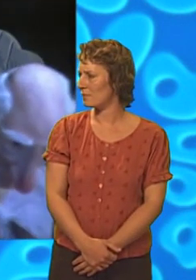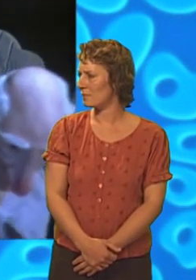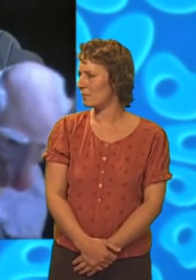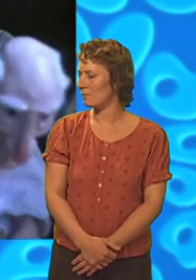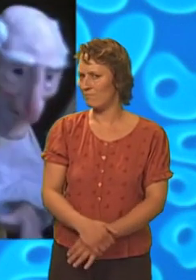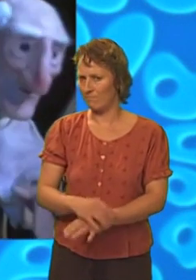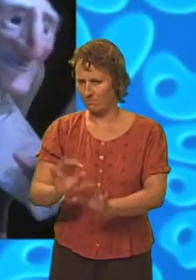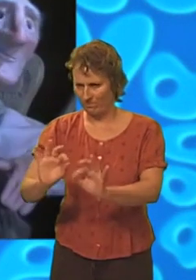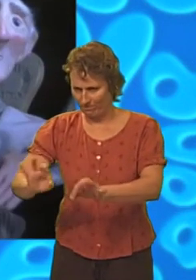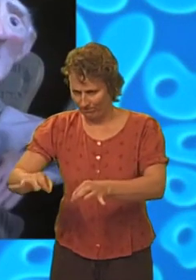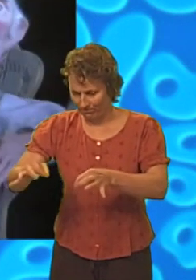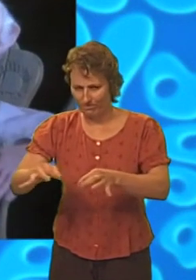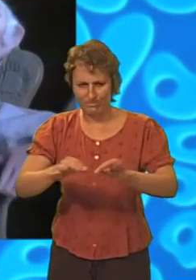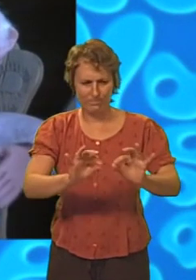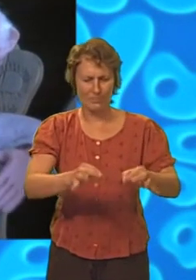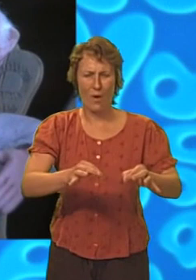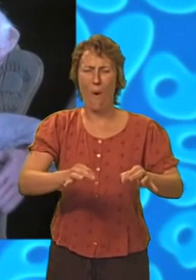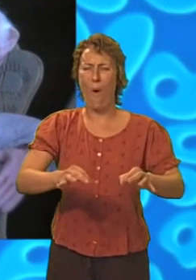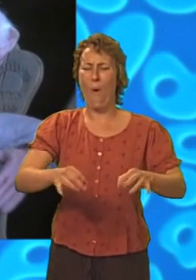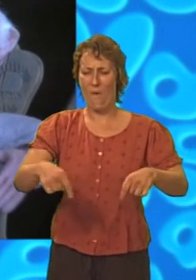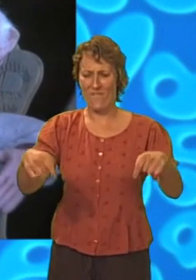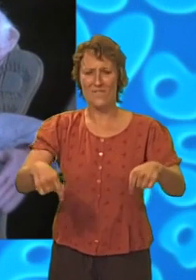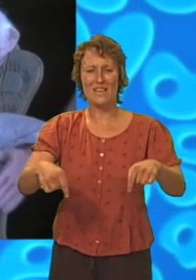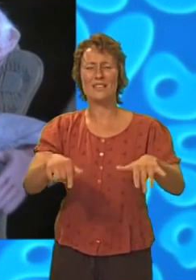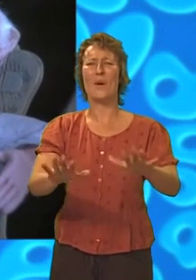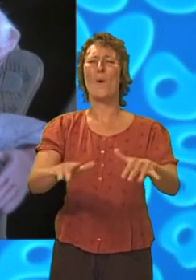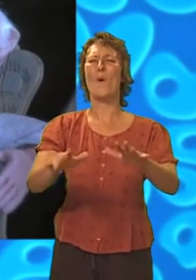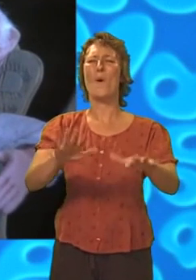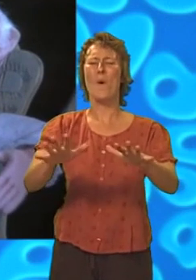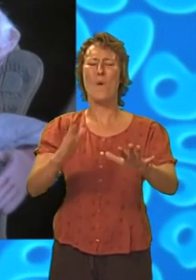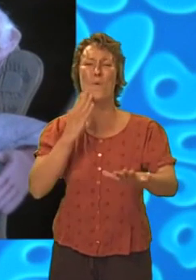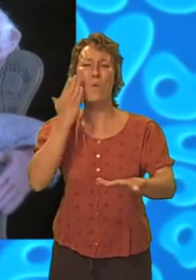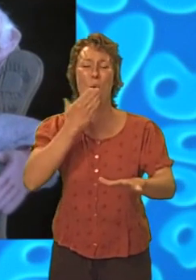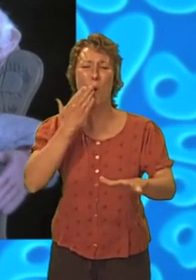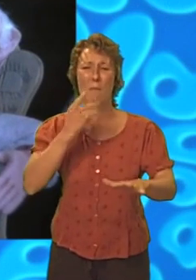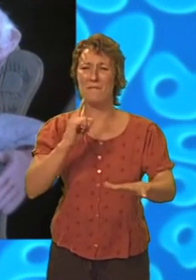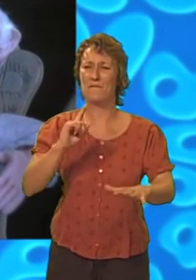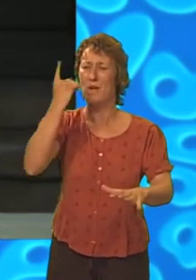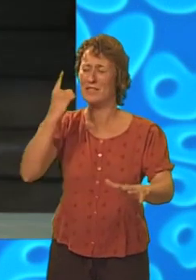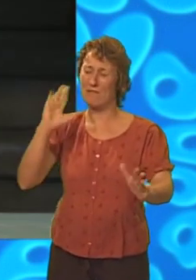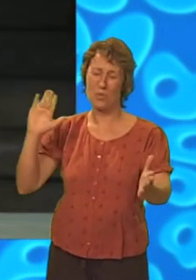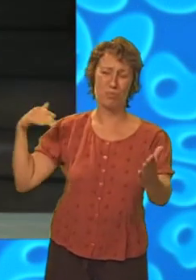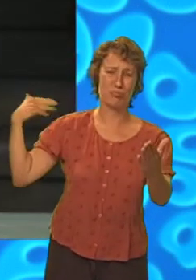He put them on. His feet were warm for the first time in ages.